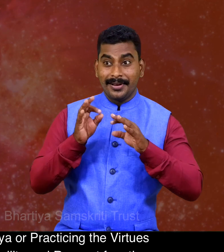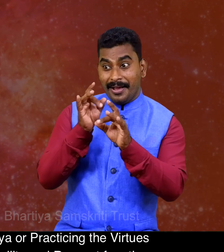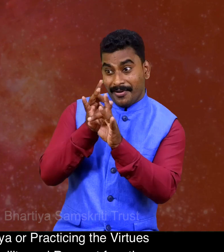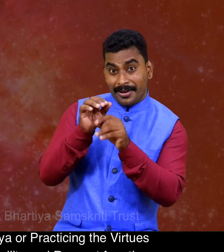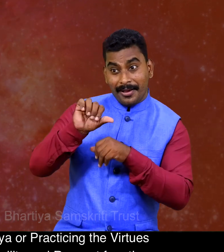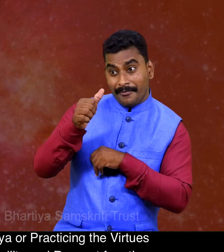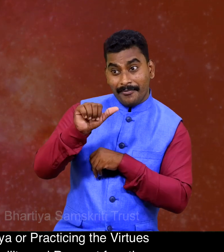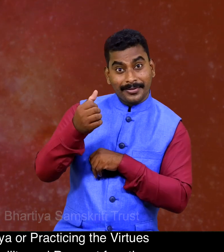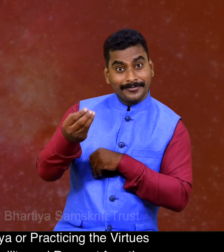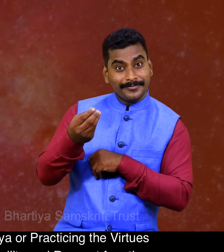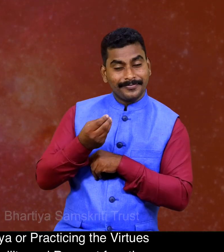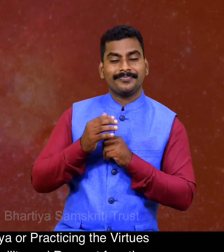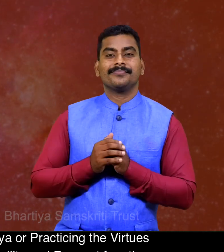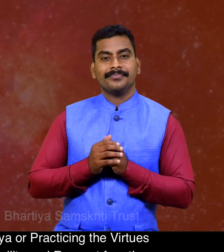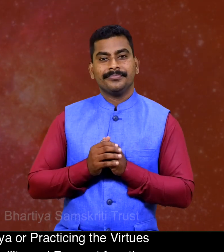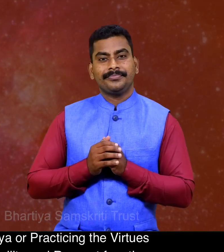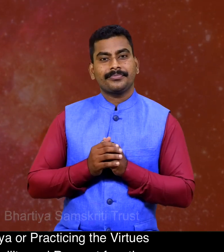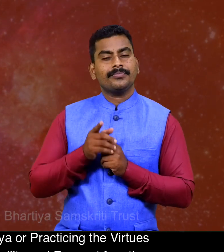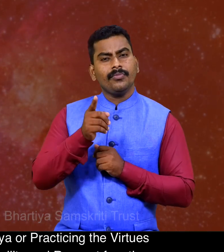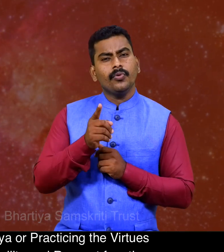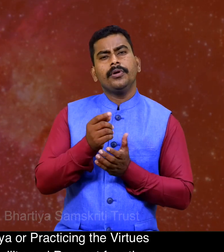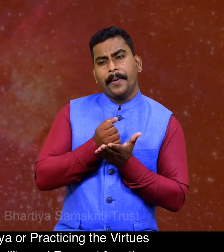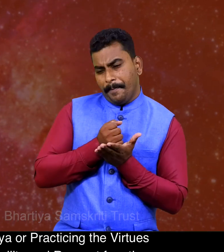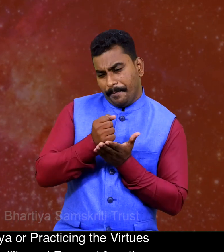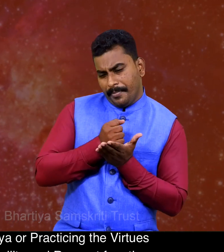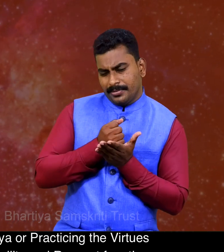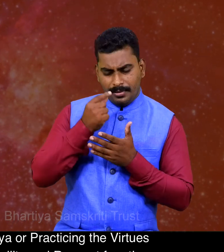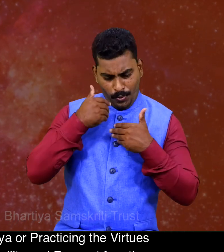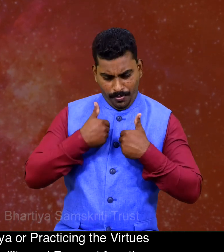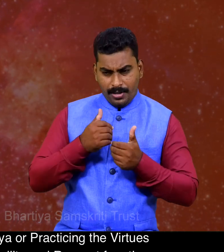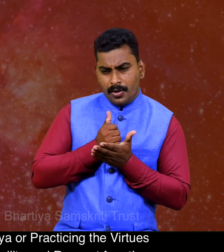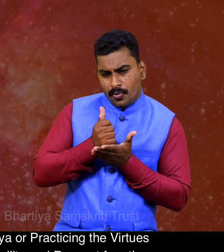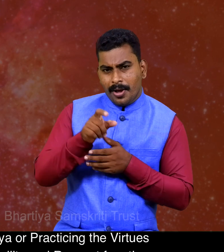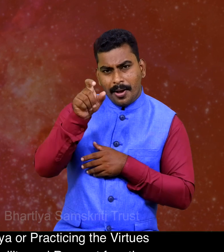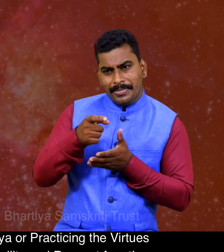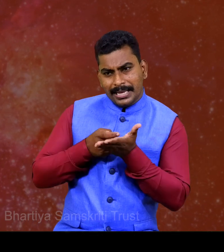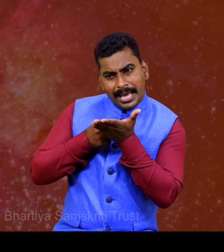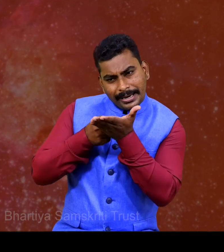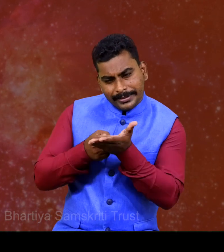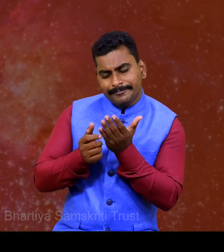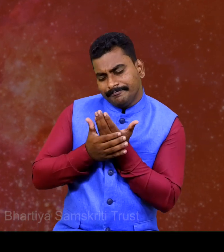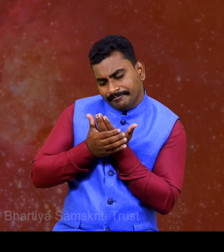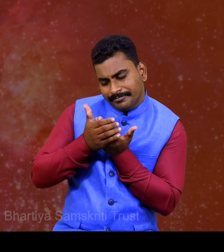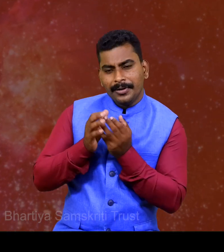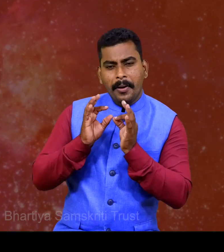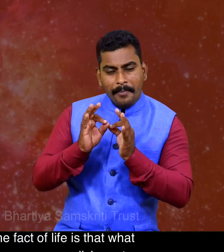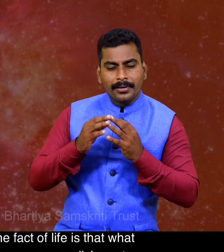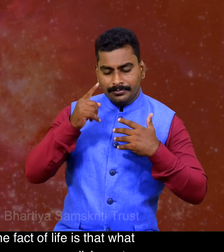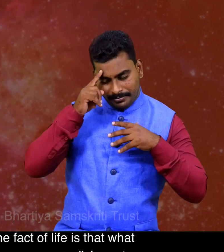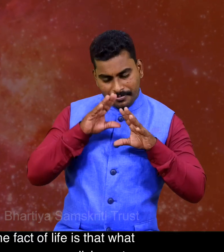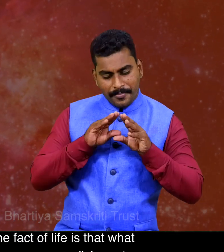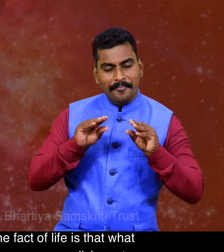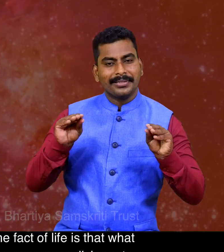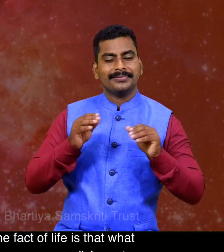Vinaya, or practicing the virtue of humility and respect for others.